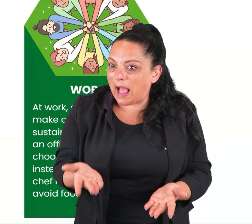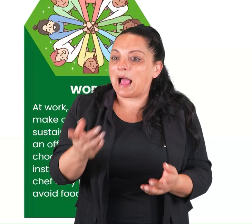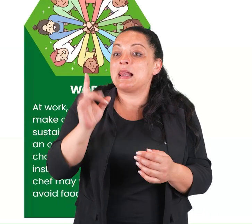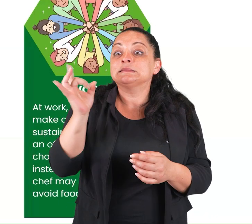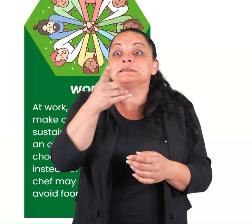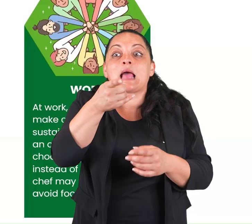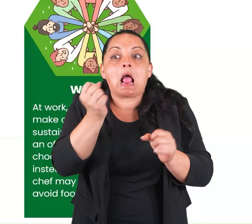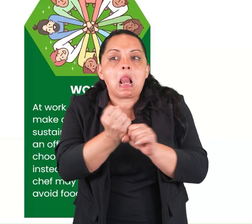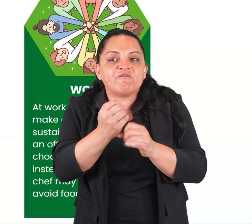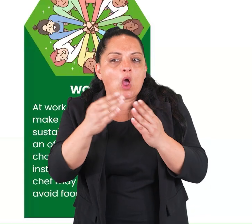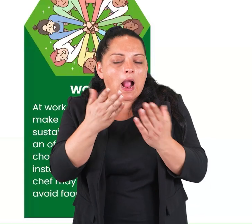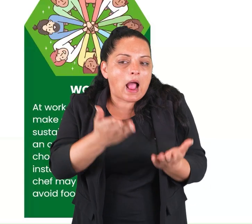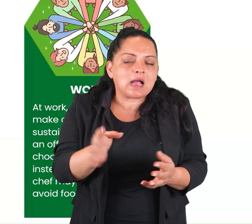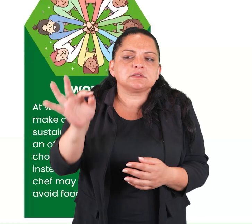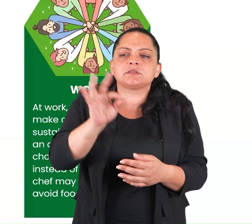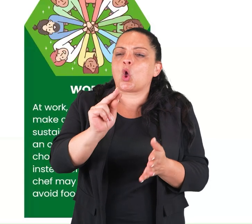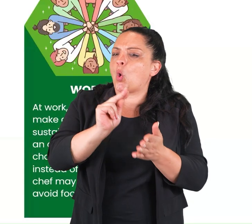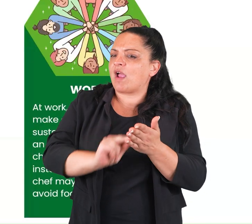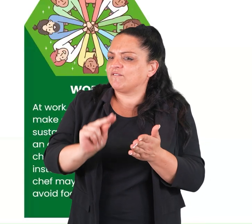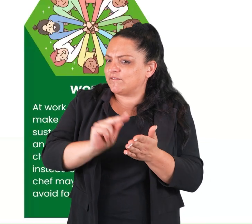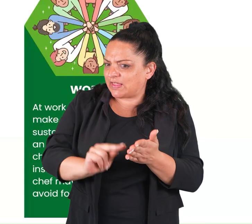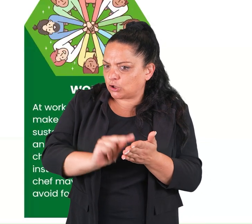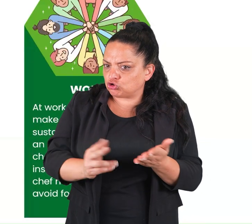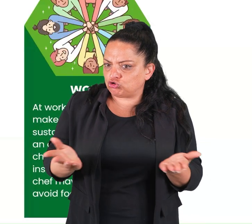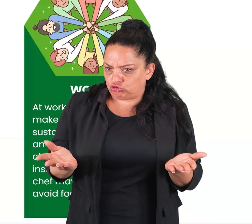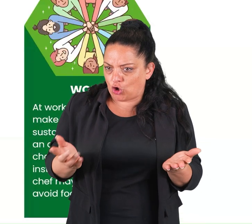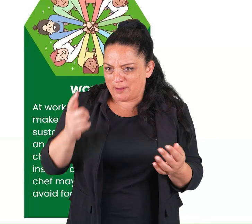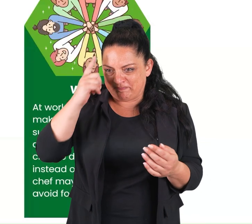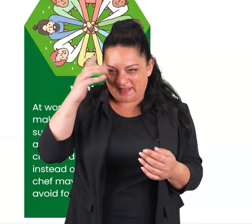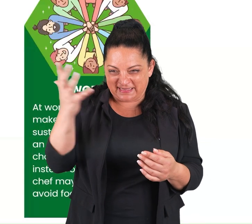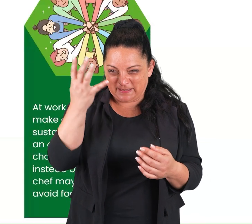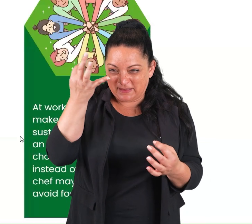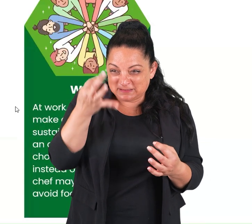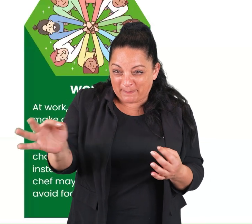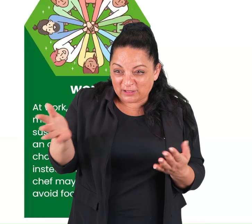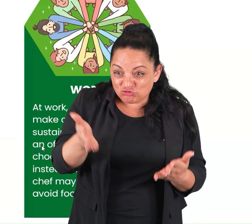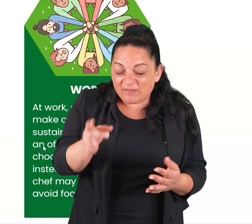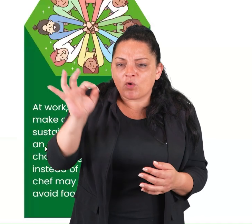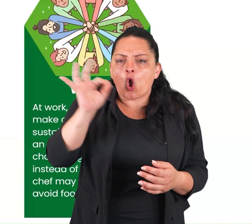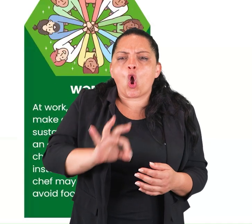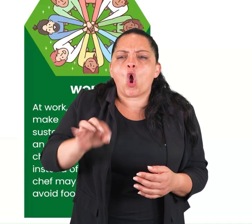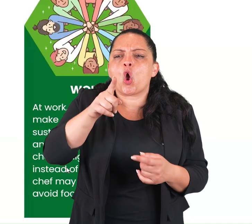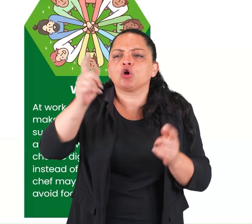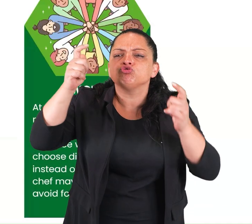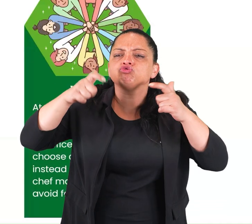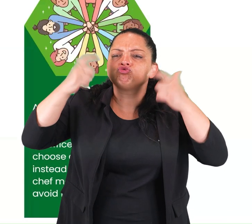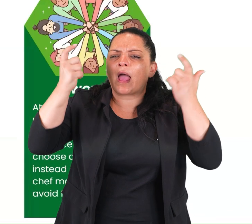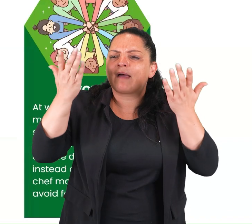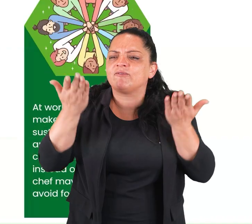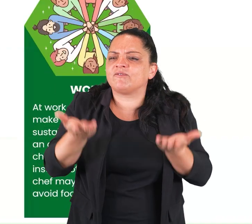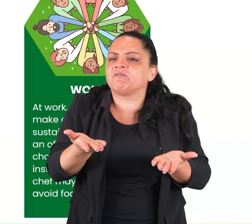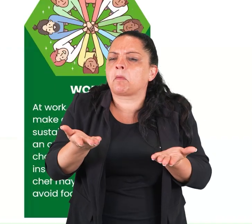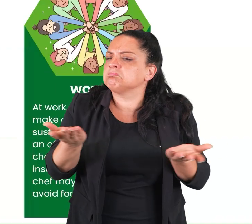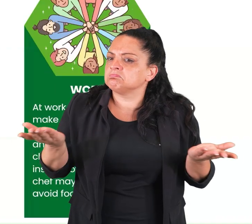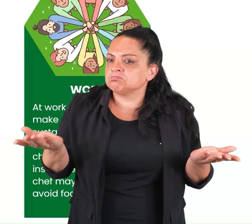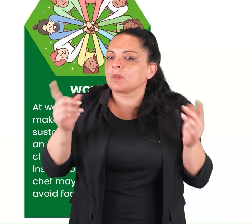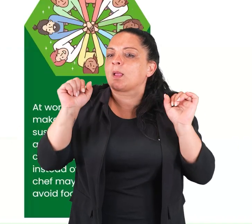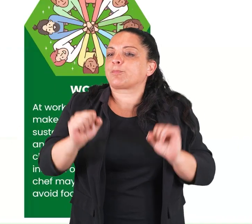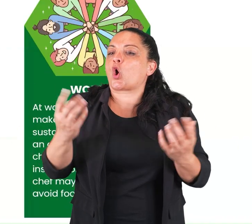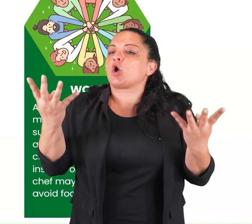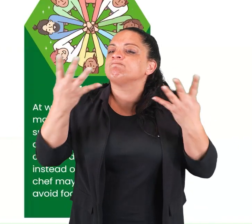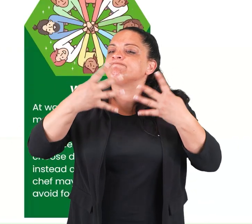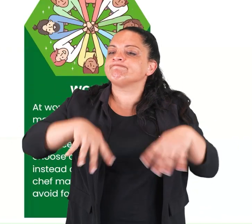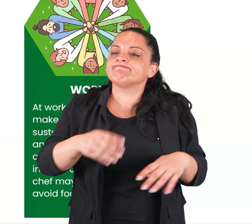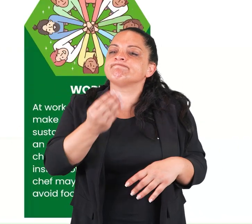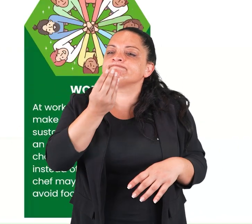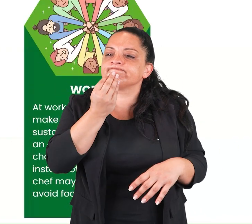things if you are working from home, from office. Or as the example specify here, you can, if